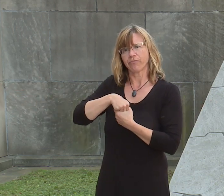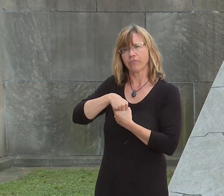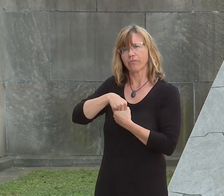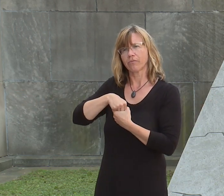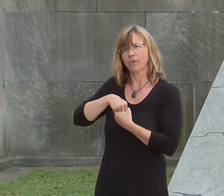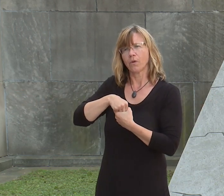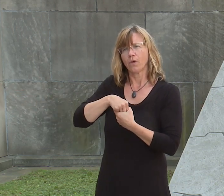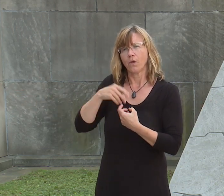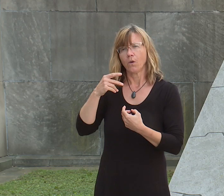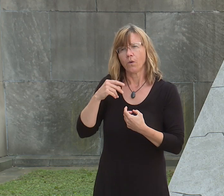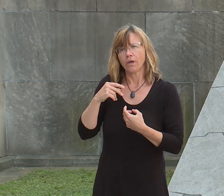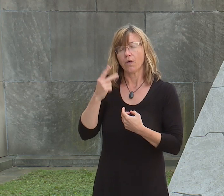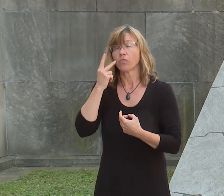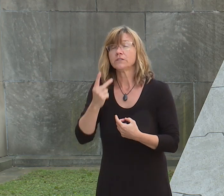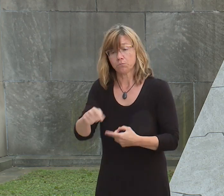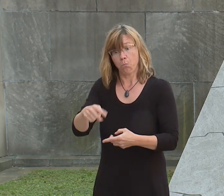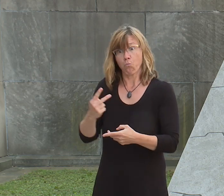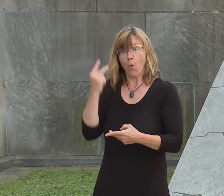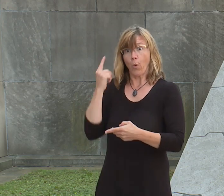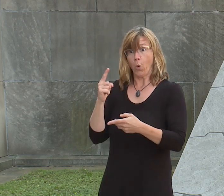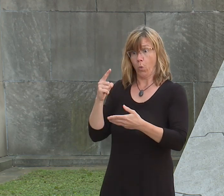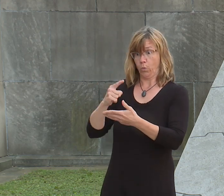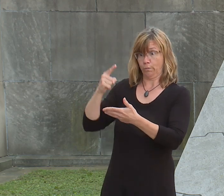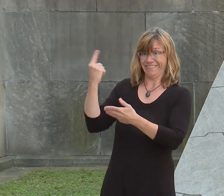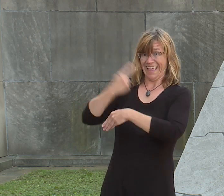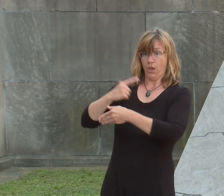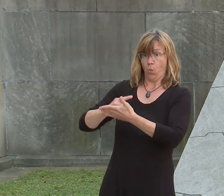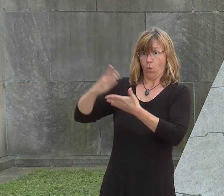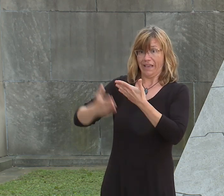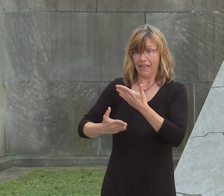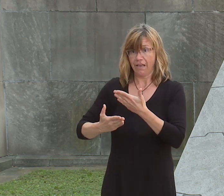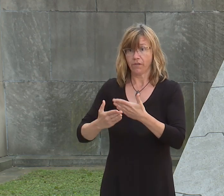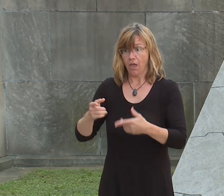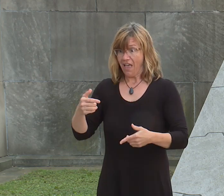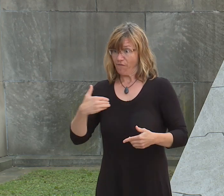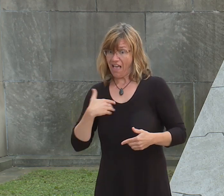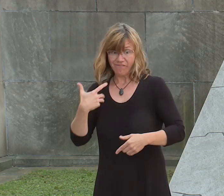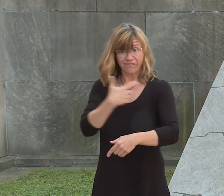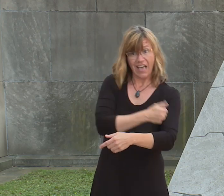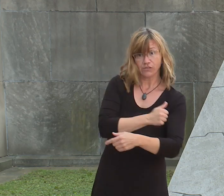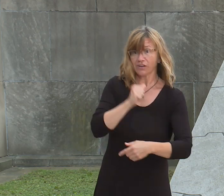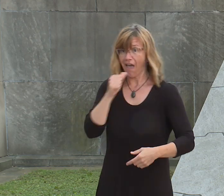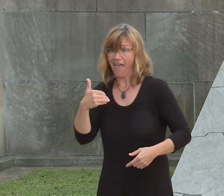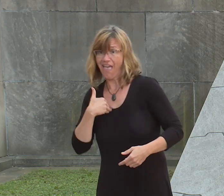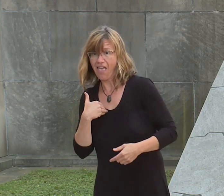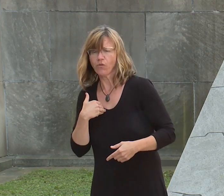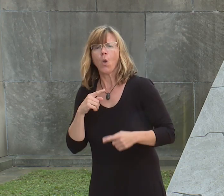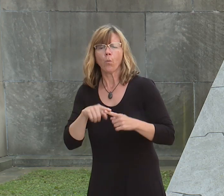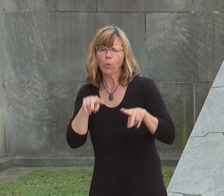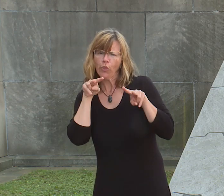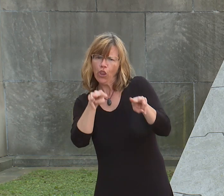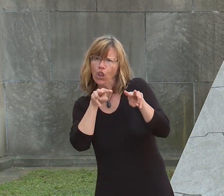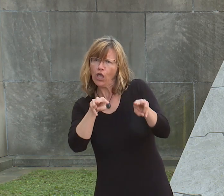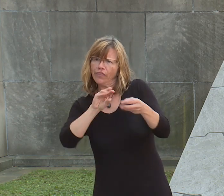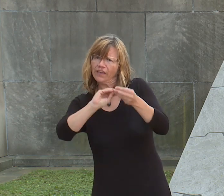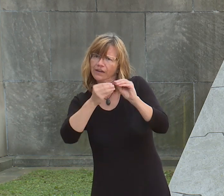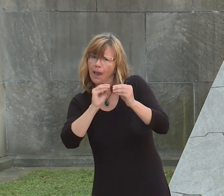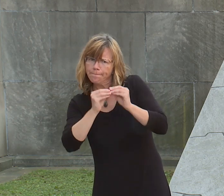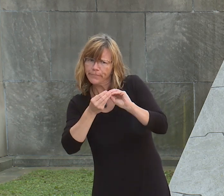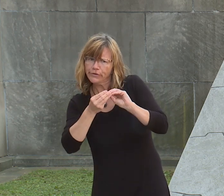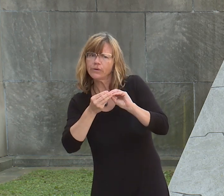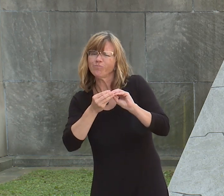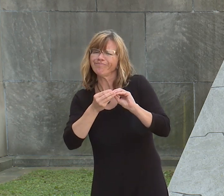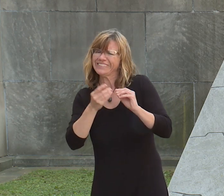your vaccination status will determine whether or not your holiday plans are safe. unvaccinated individuals should still follow the guidance